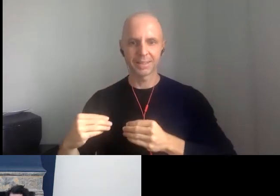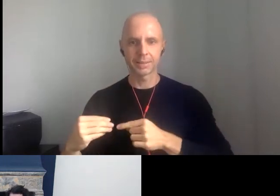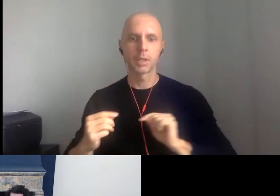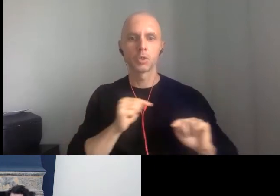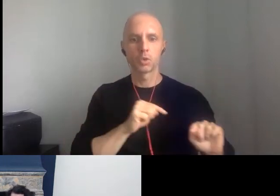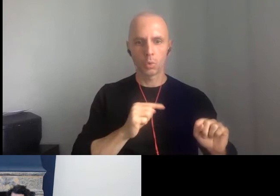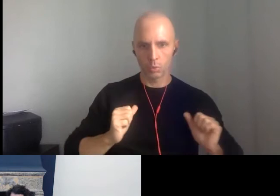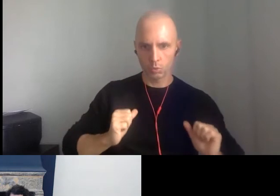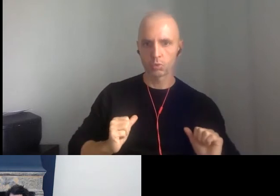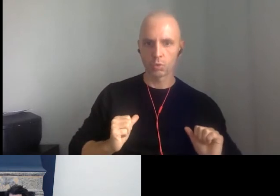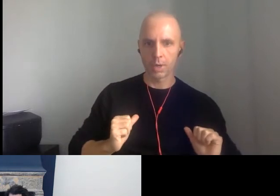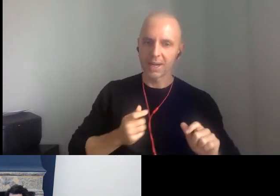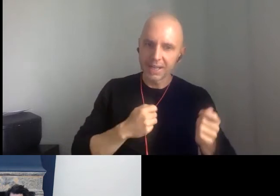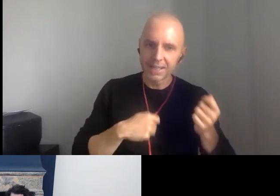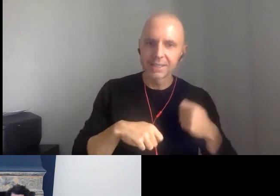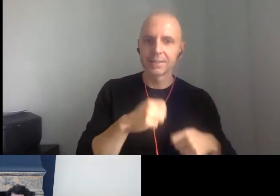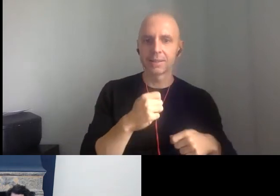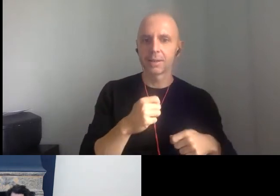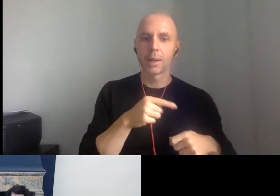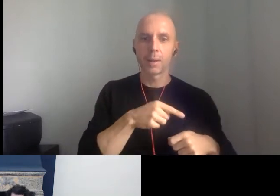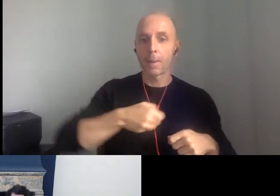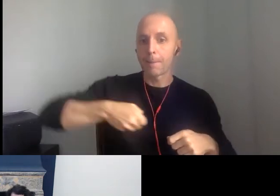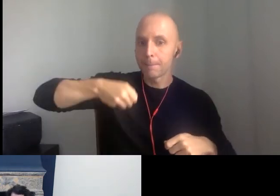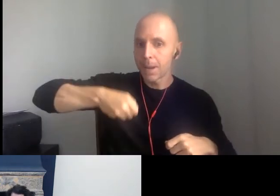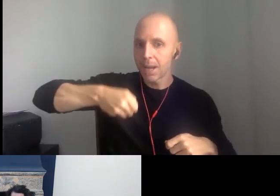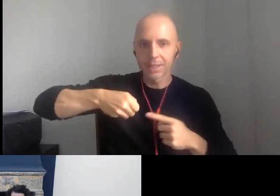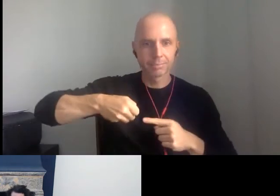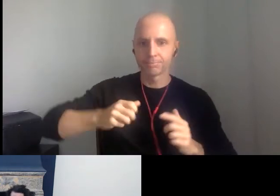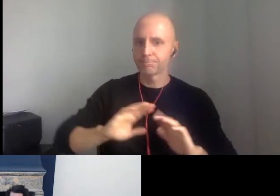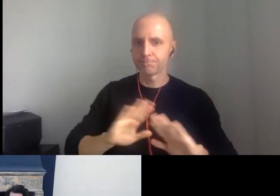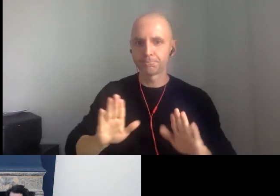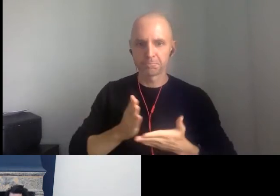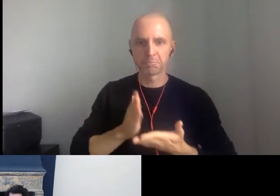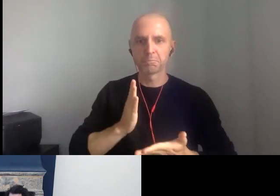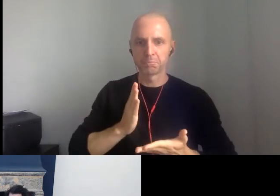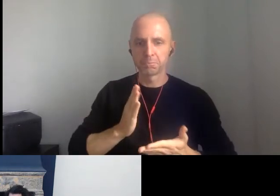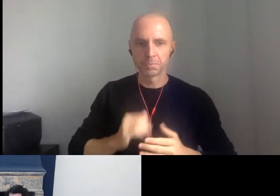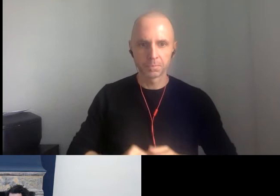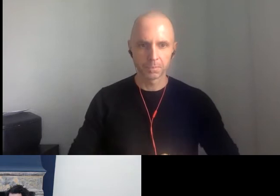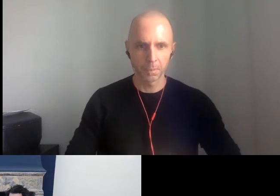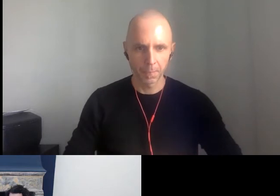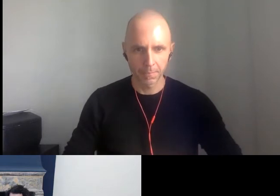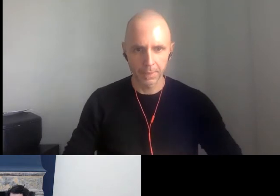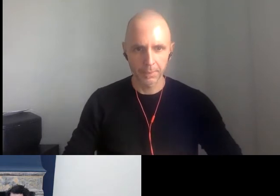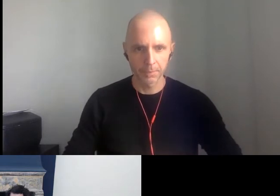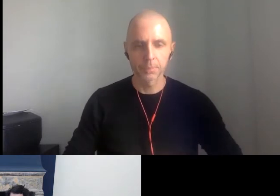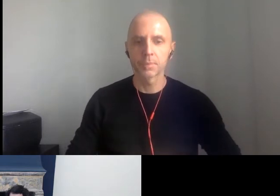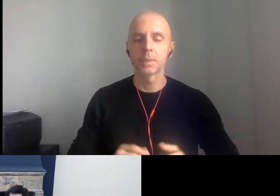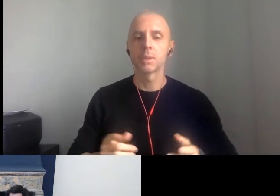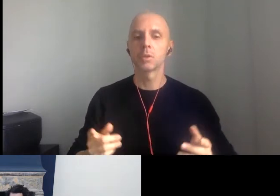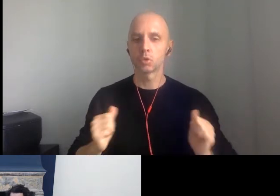on by opting for bagless options of compost or aggregates and using stock such as pots and plant